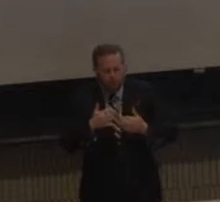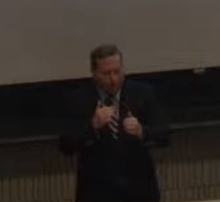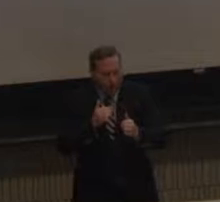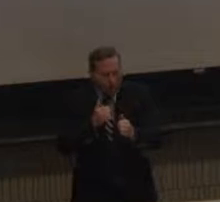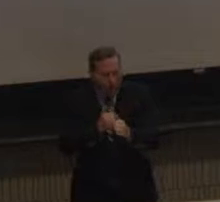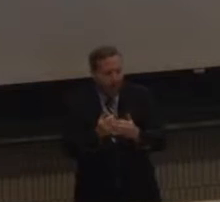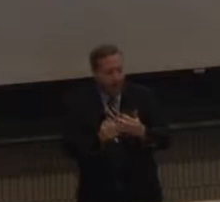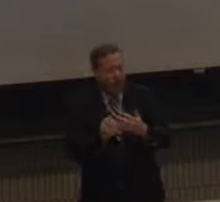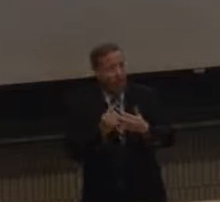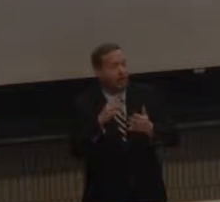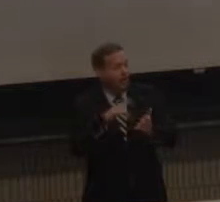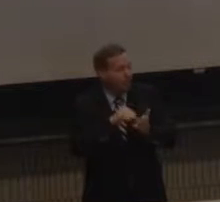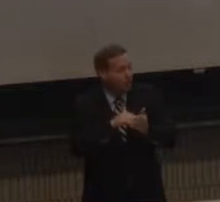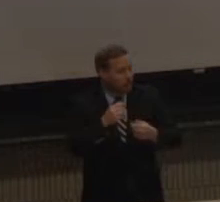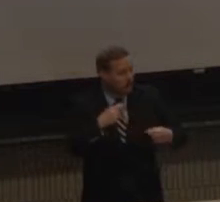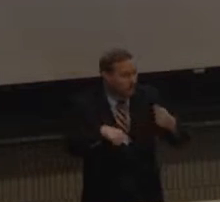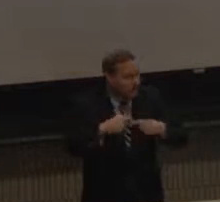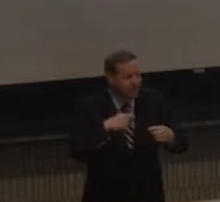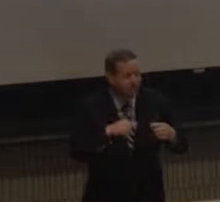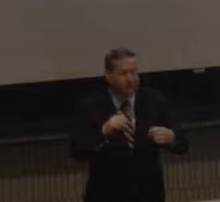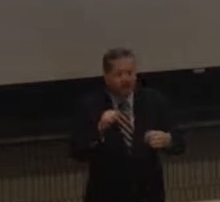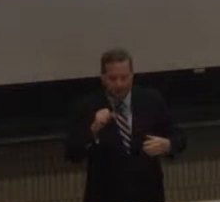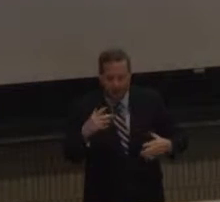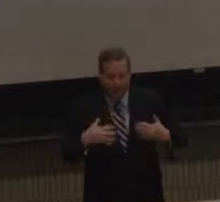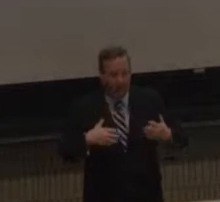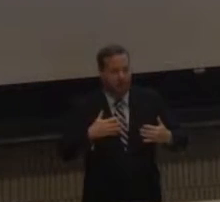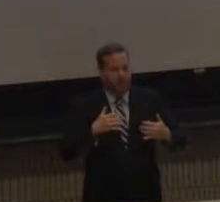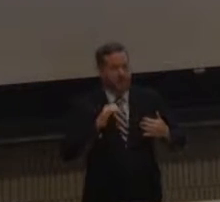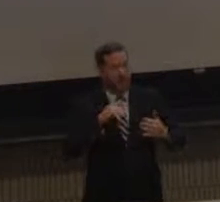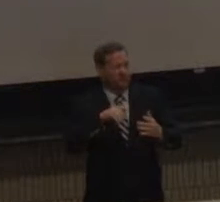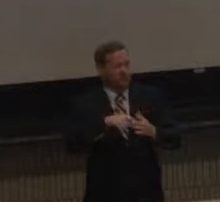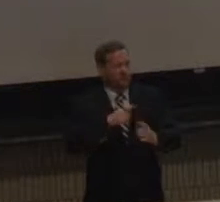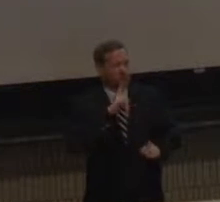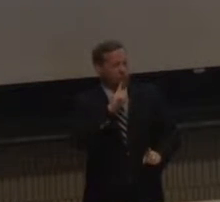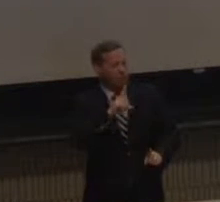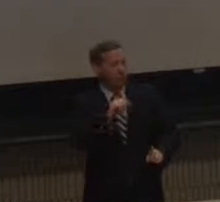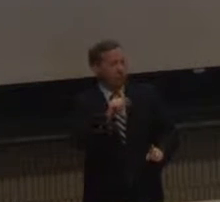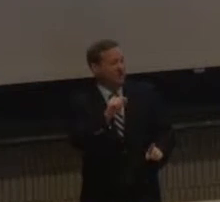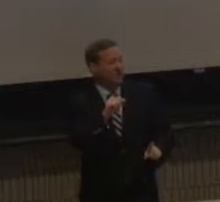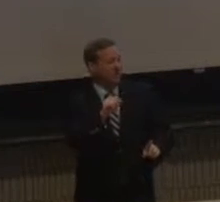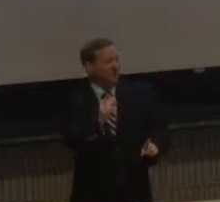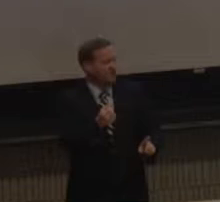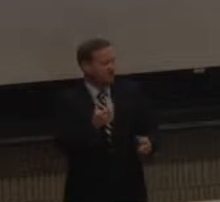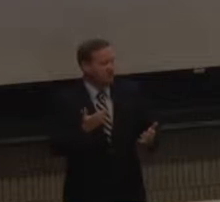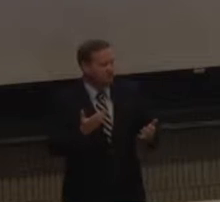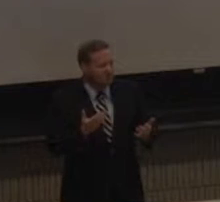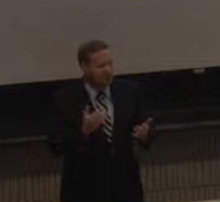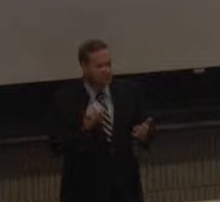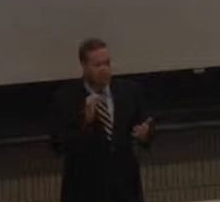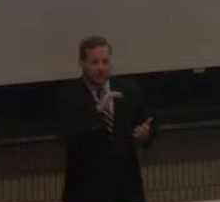remedial work that was required. In the 5 years that he was at Gallaudet, he did learn to